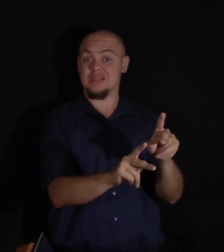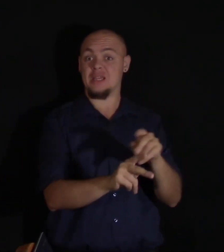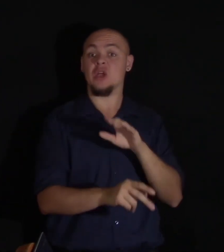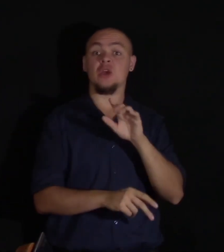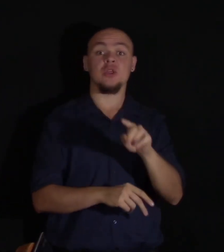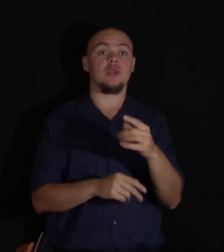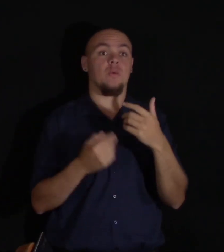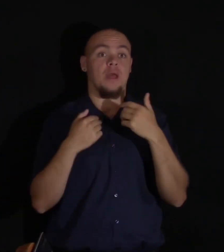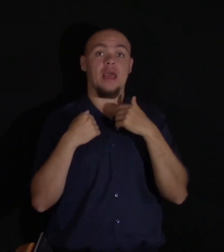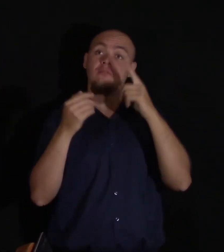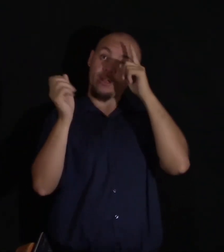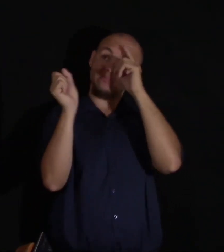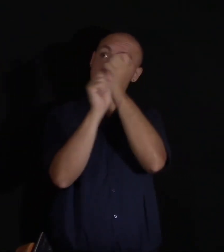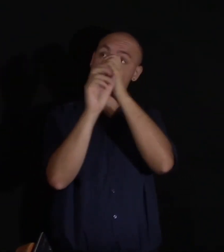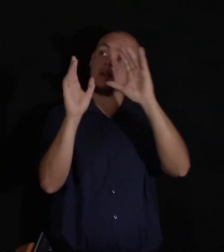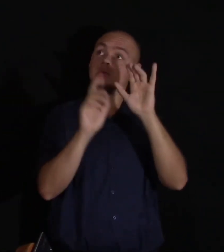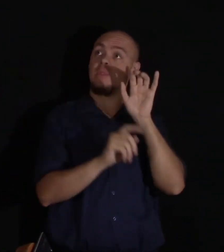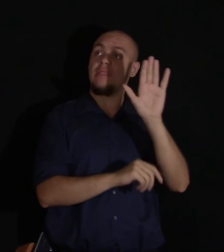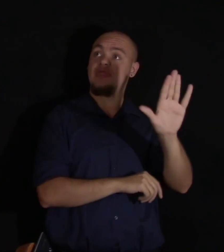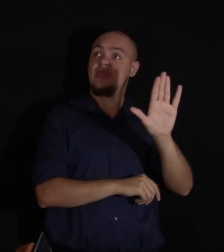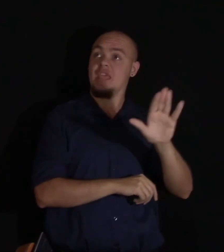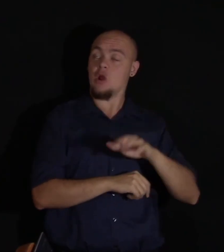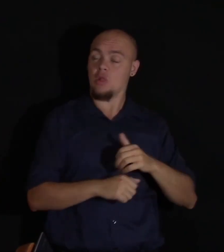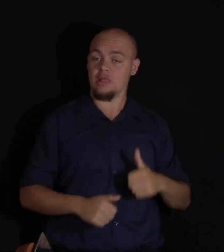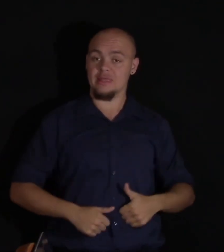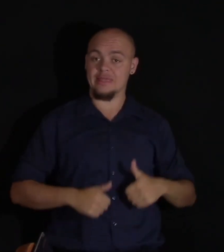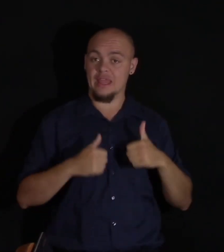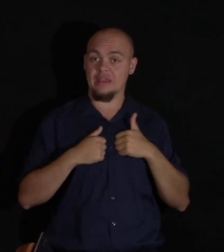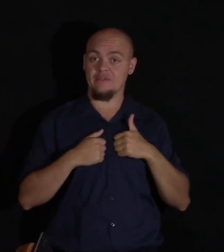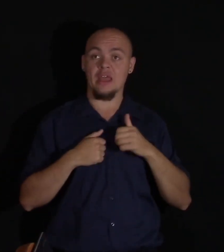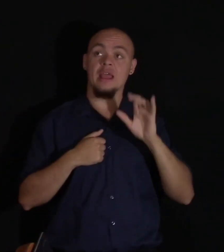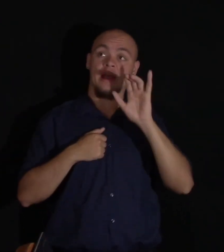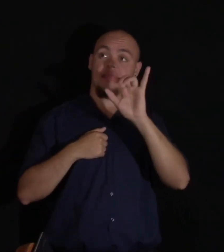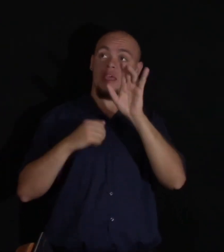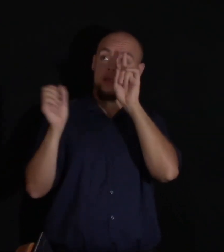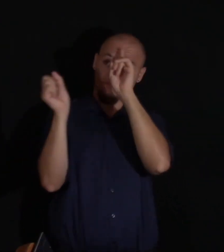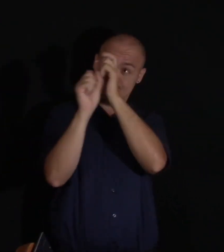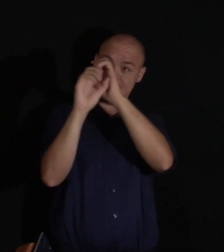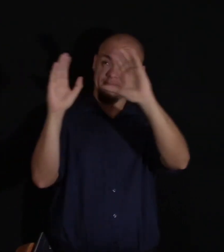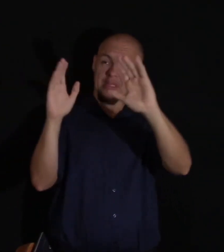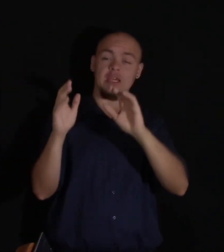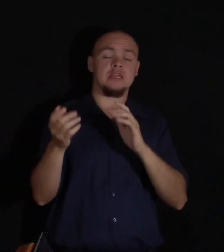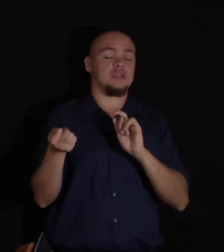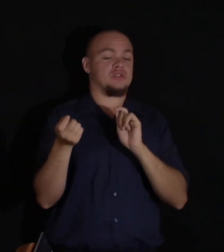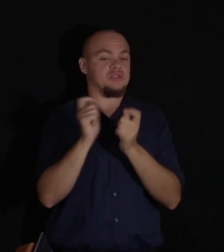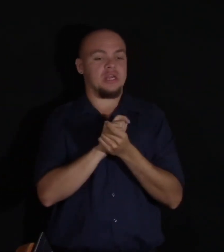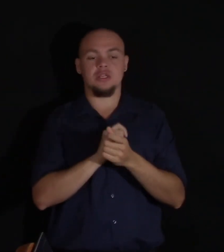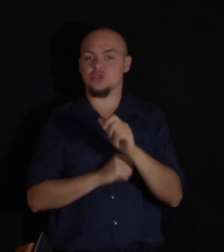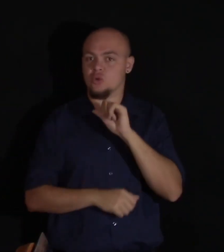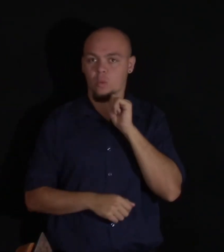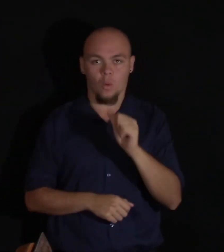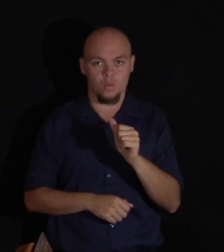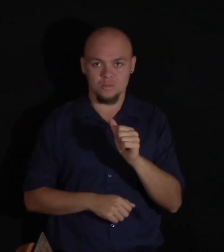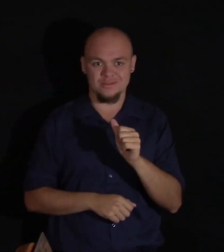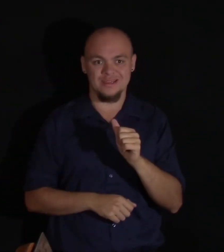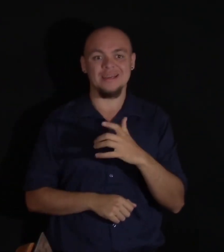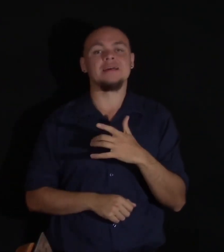already holding a picture in your mind. And you're very reluctant to change this picture. So the takeaway message here